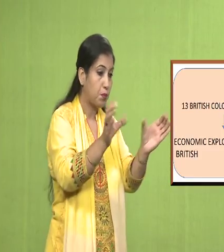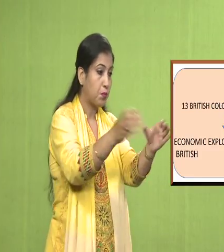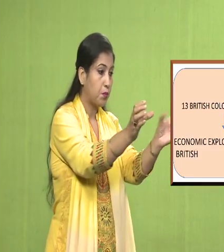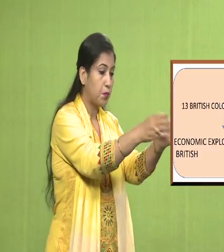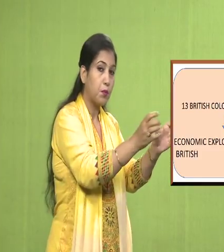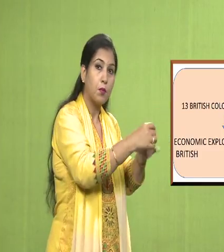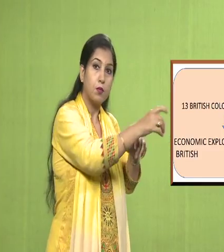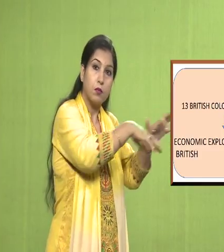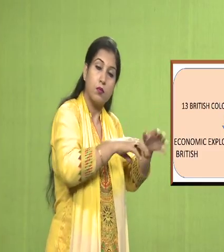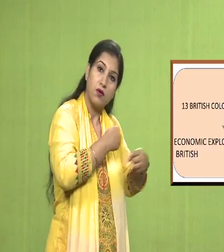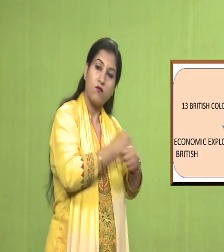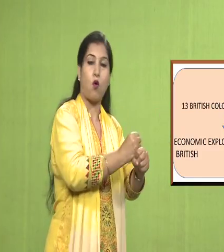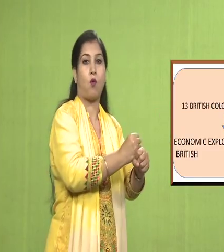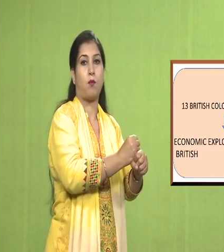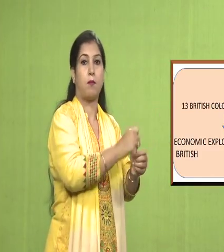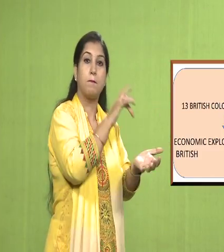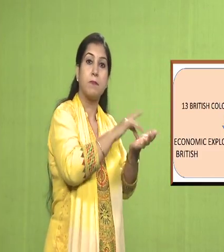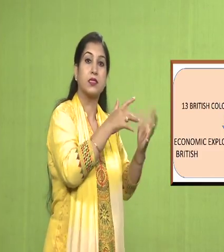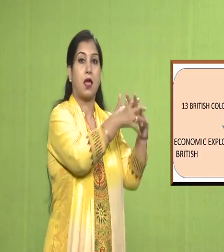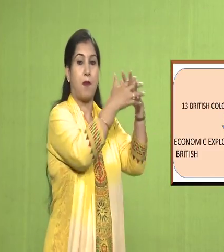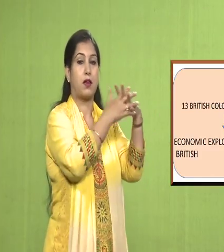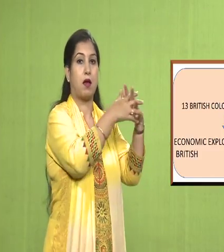formed in America.